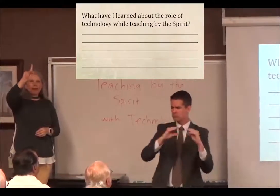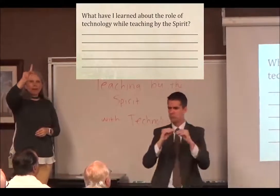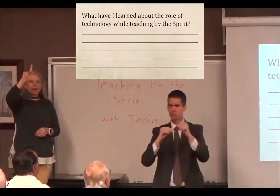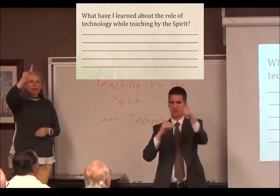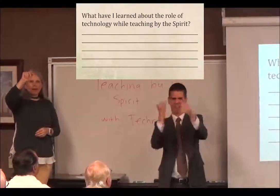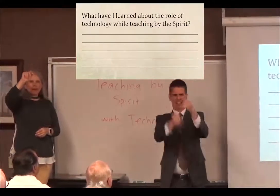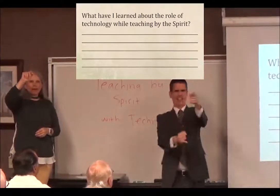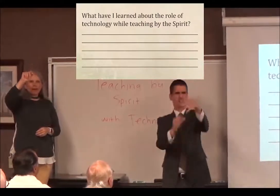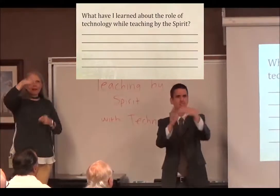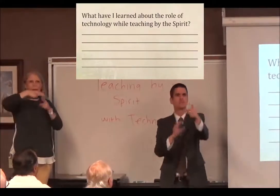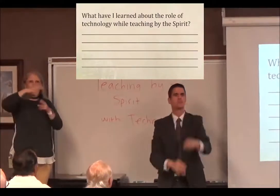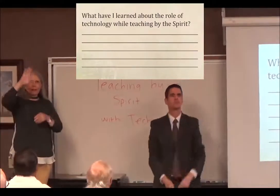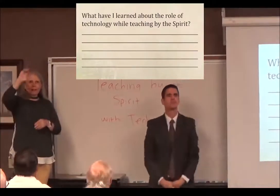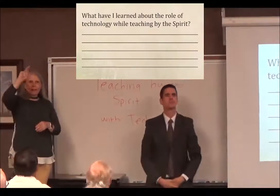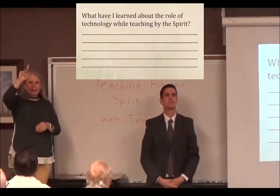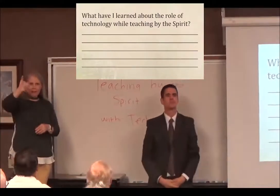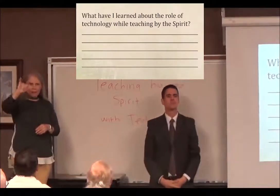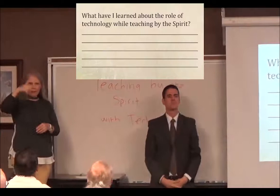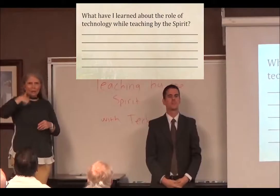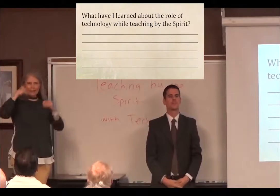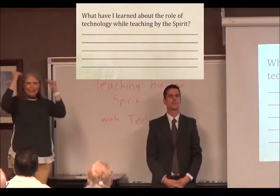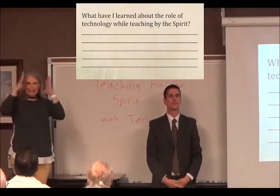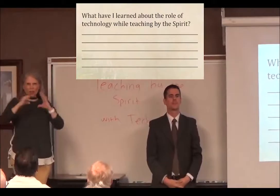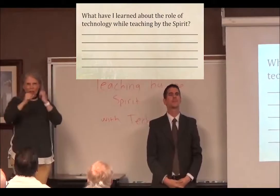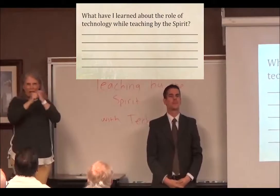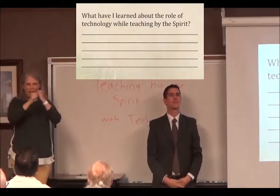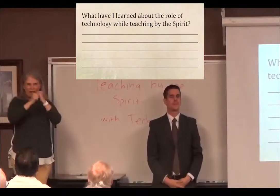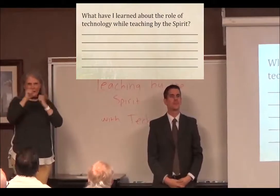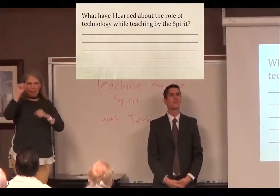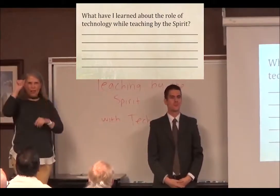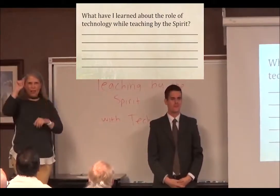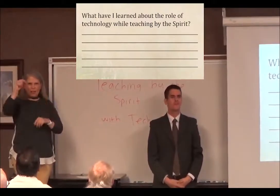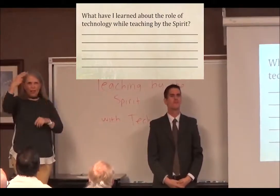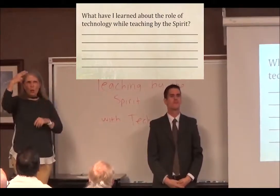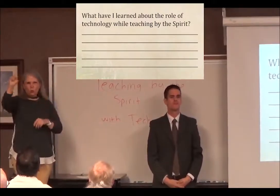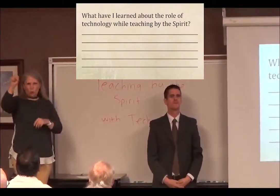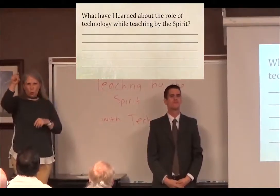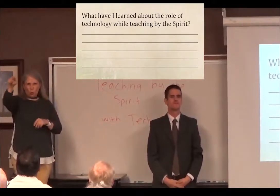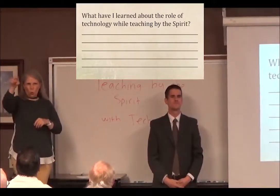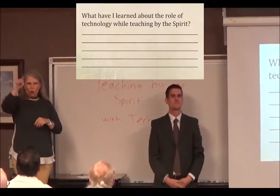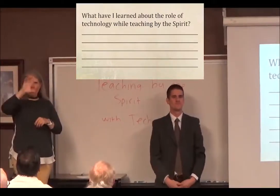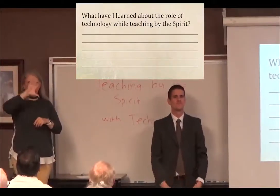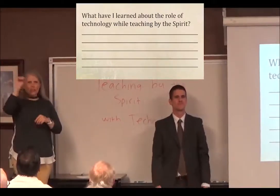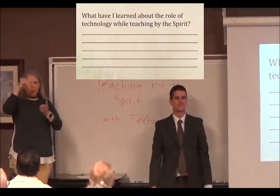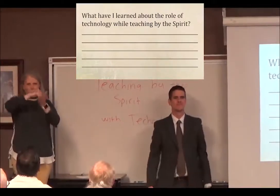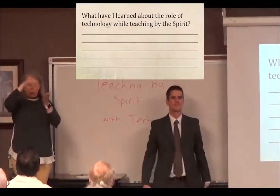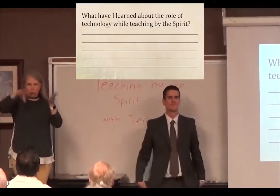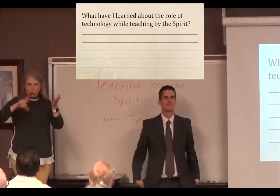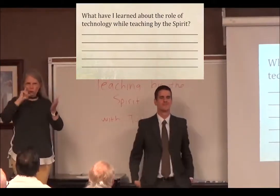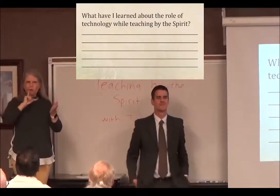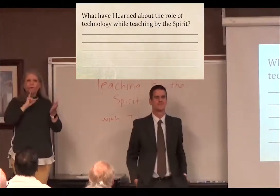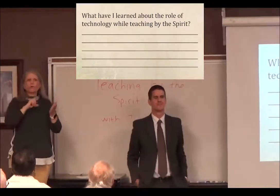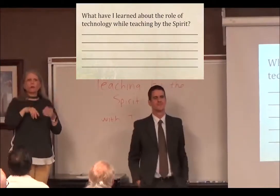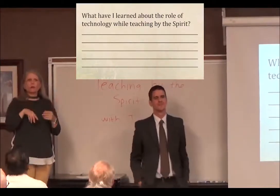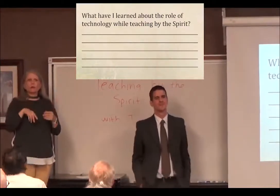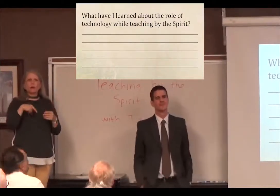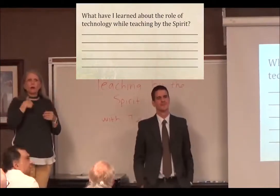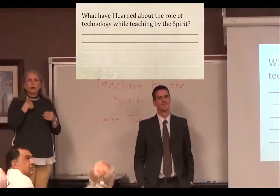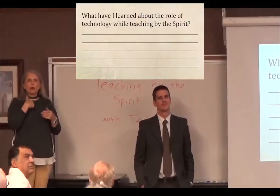See, after we'll discuss, this will be the last time. My name's Becky. I'm a teacher's aide in a high school. I have 50 deaf